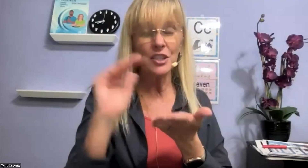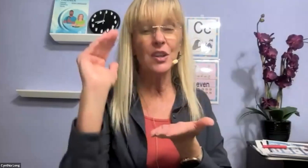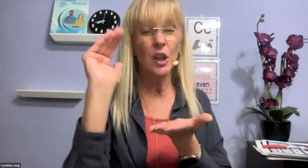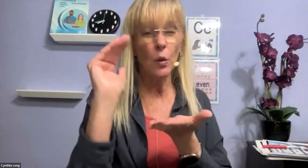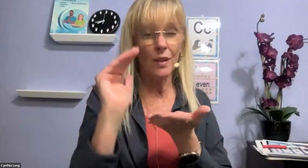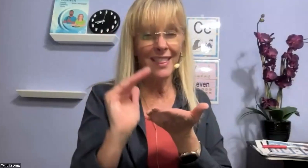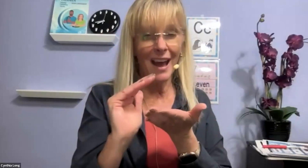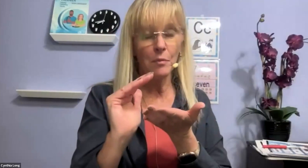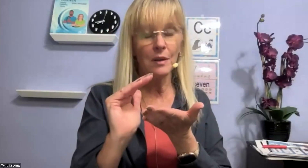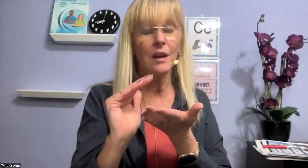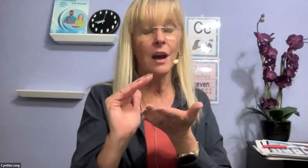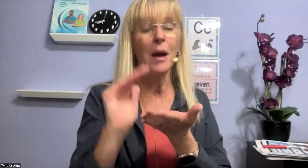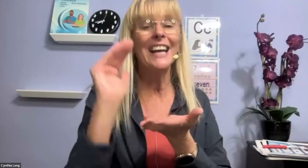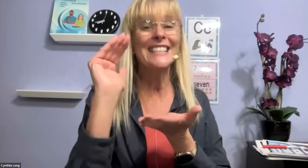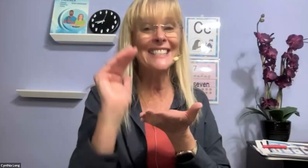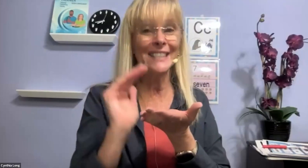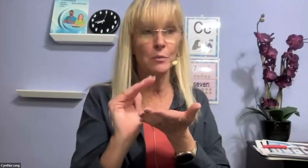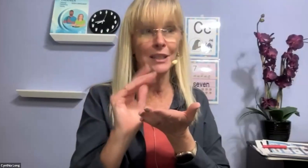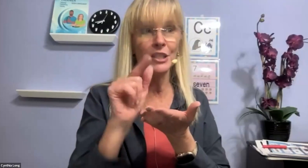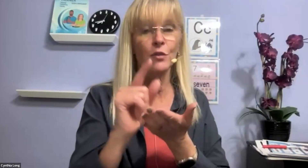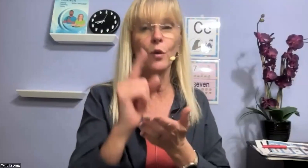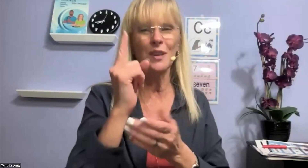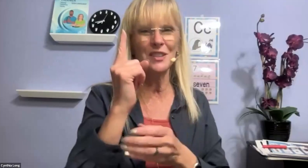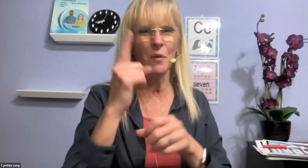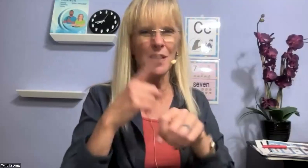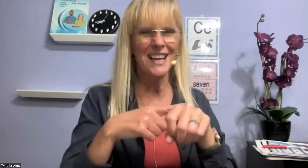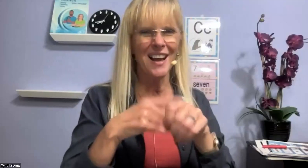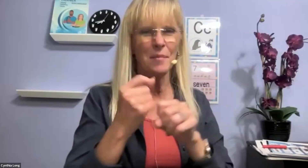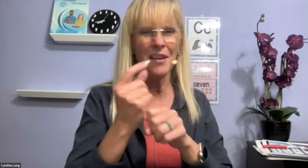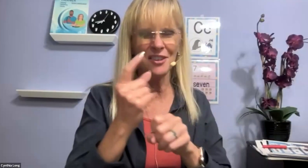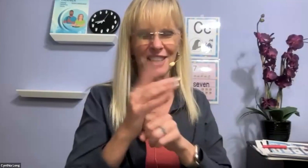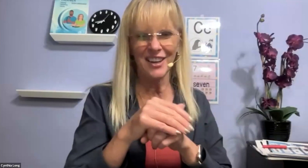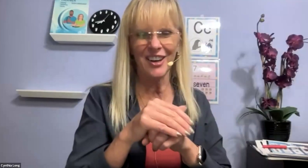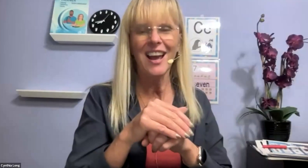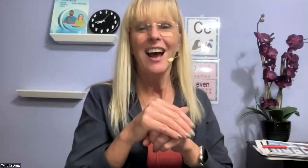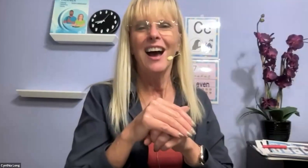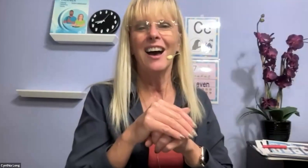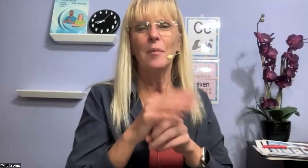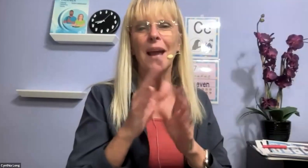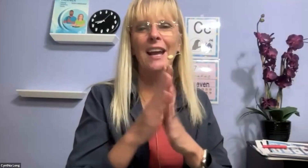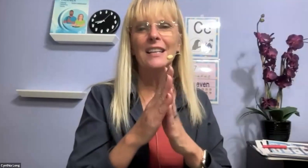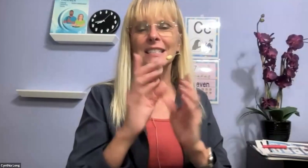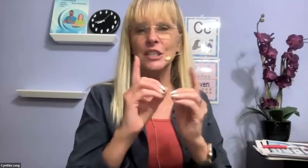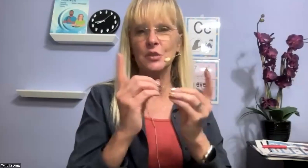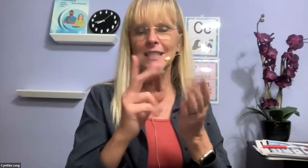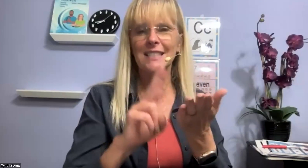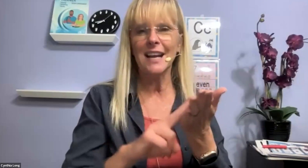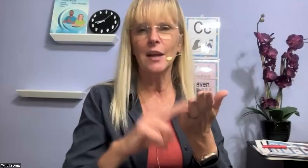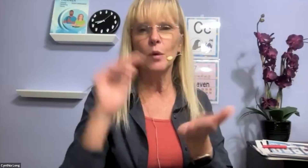going to lower that considerably, just for, we do that one time every year. And districts that sign up, we